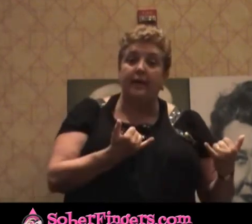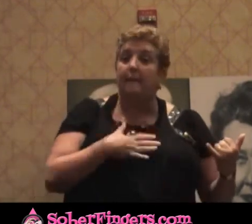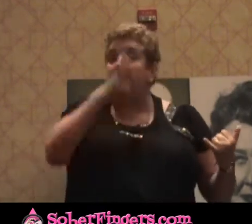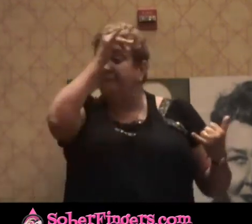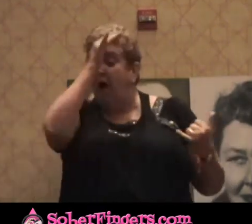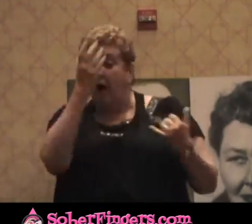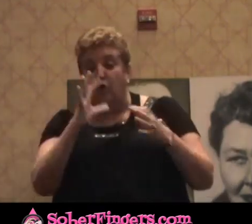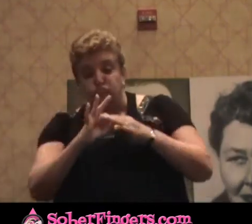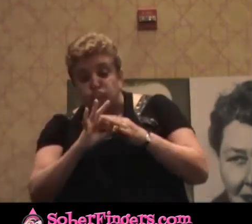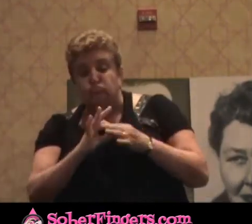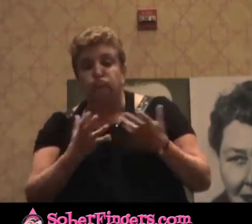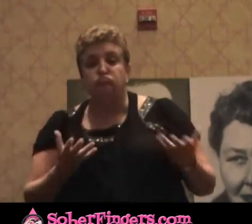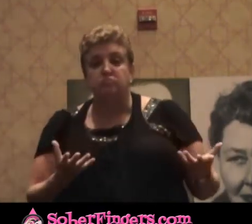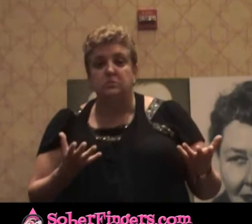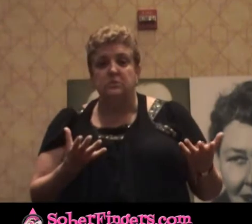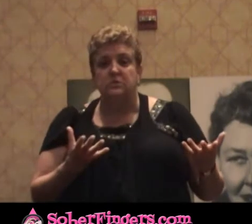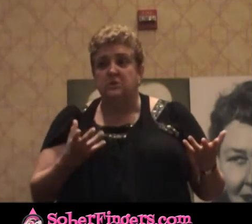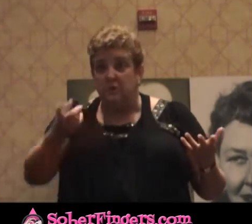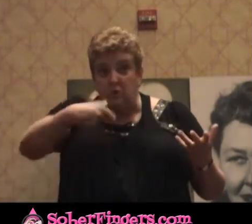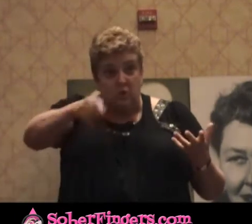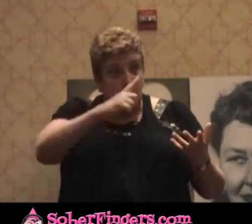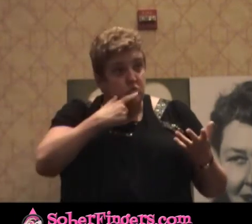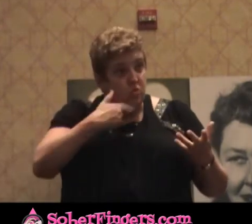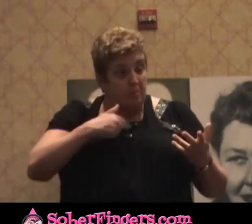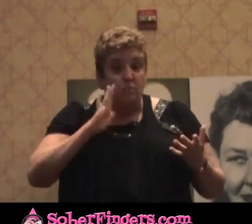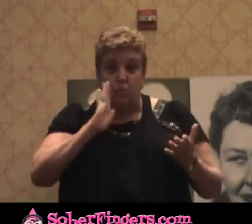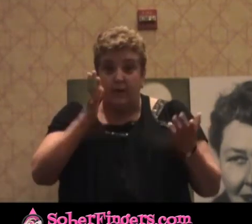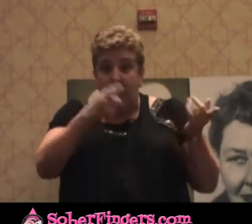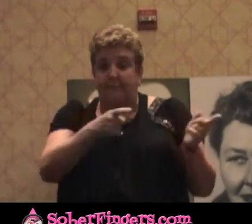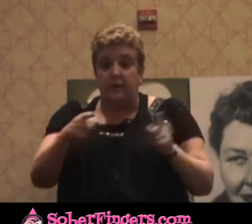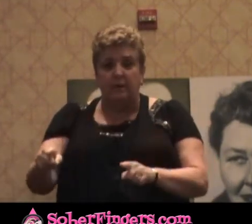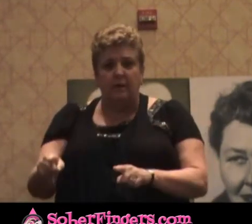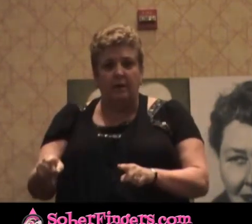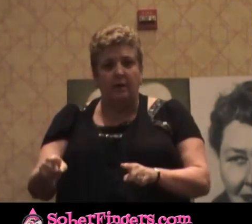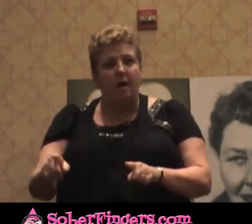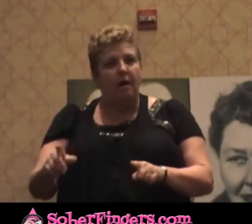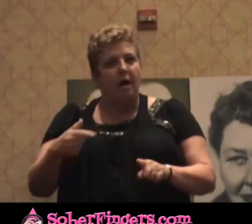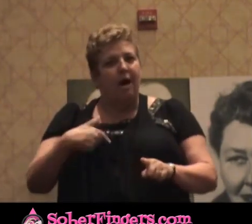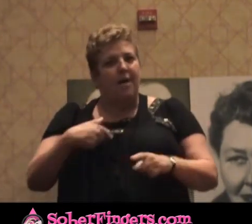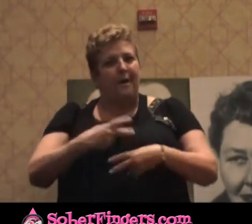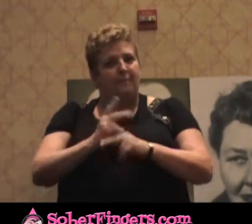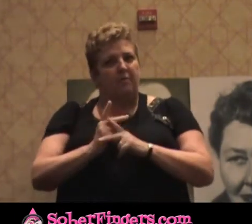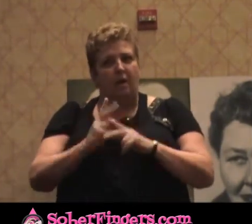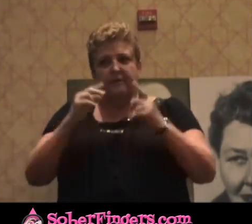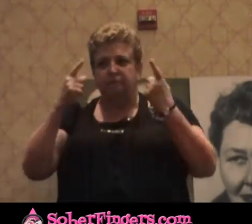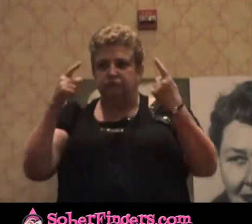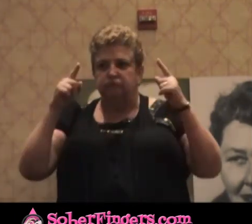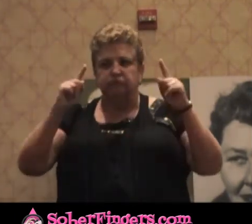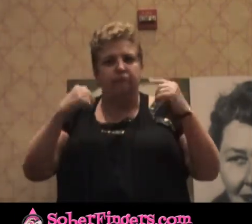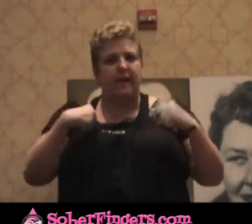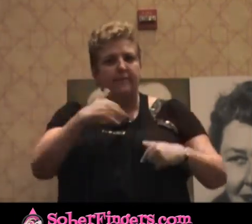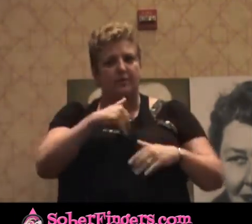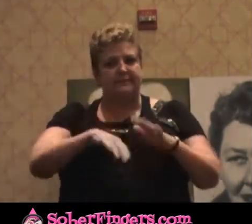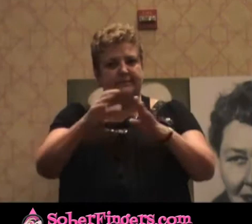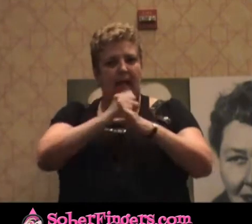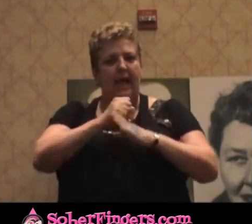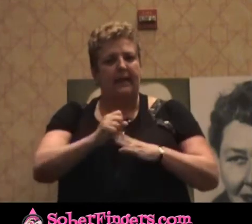father. You told me I would. I'm a productive member of society. I am responsible today and